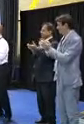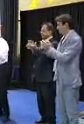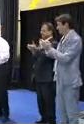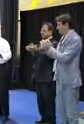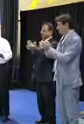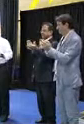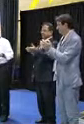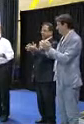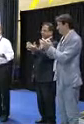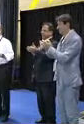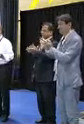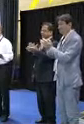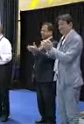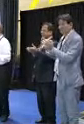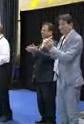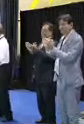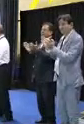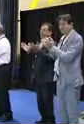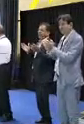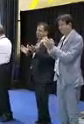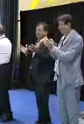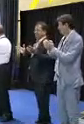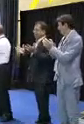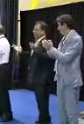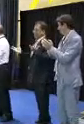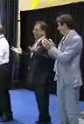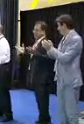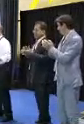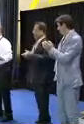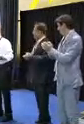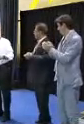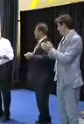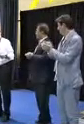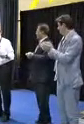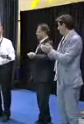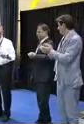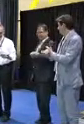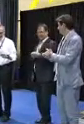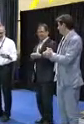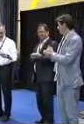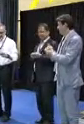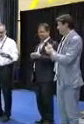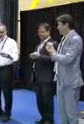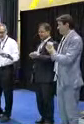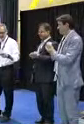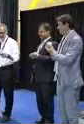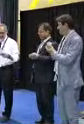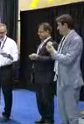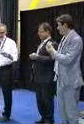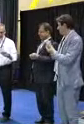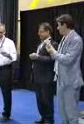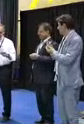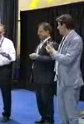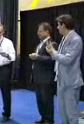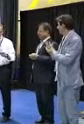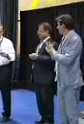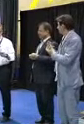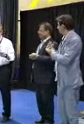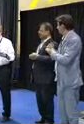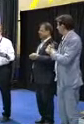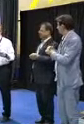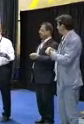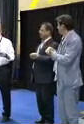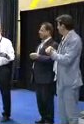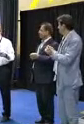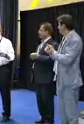applause to him, who is there. And the Best Book